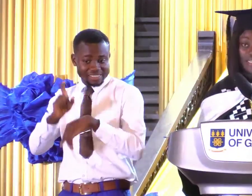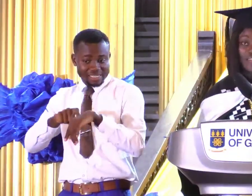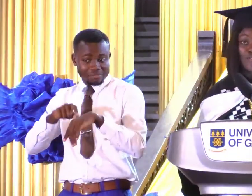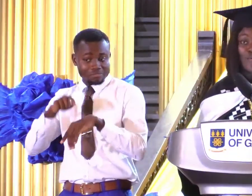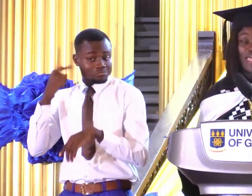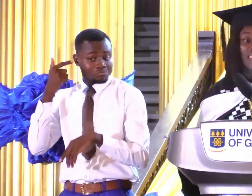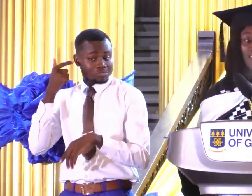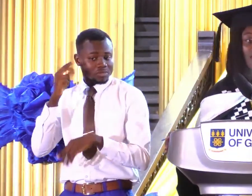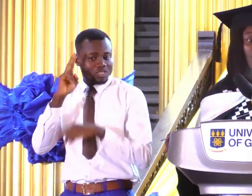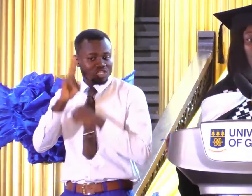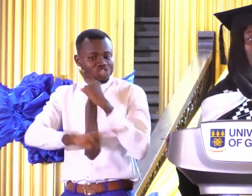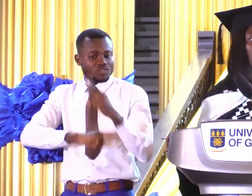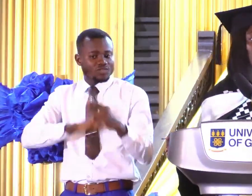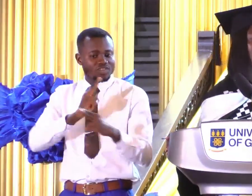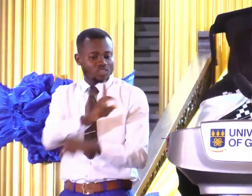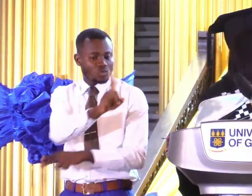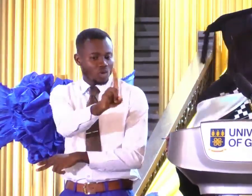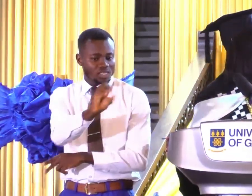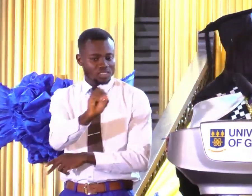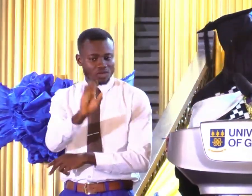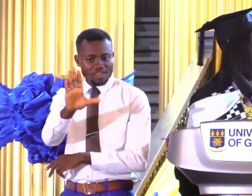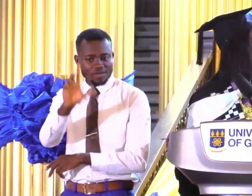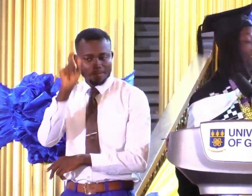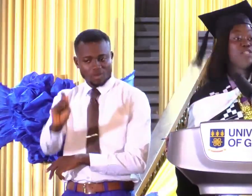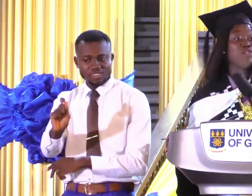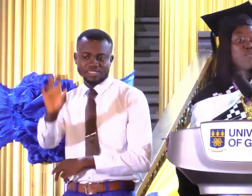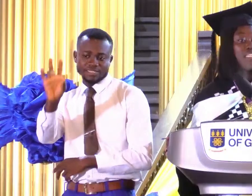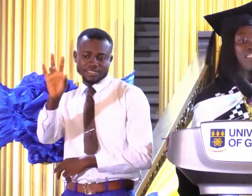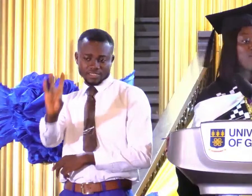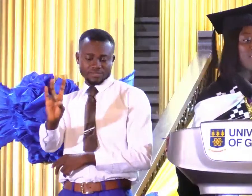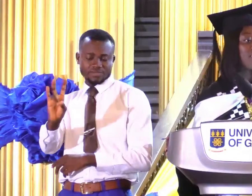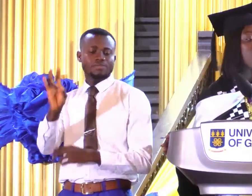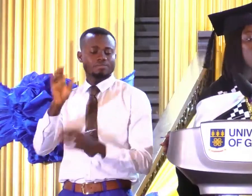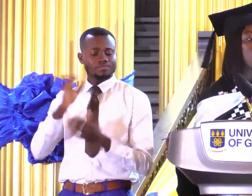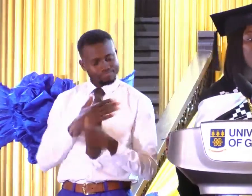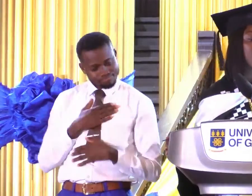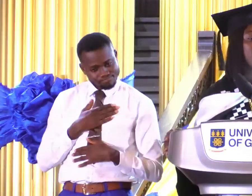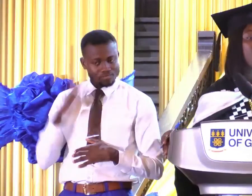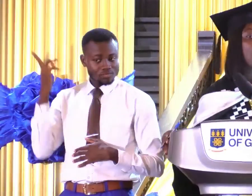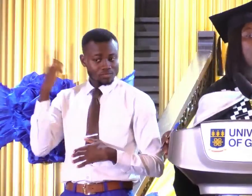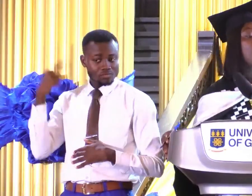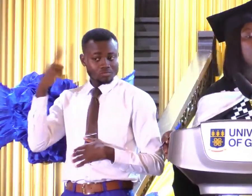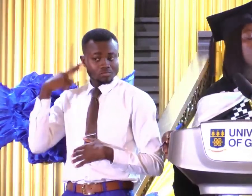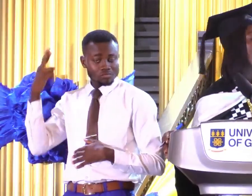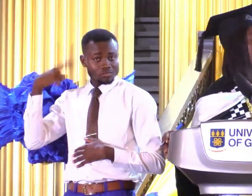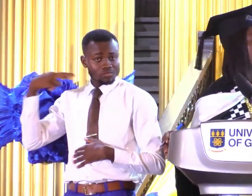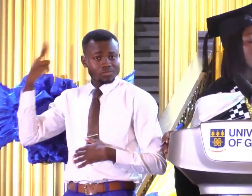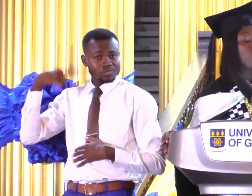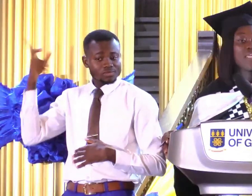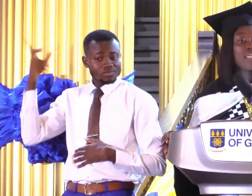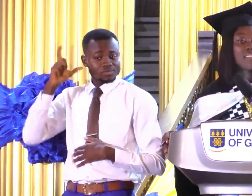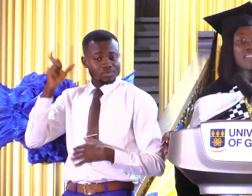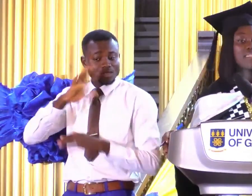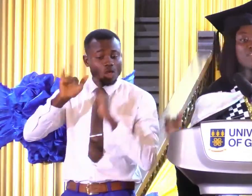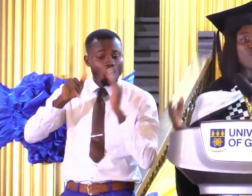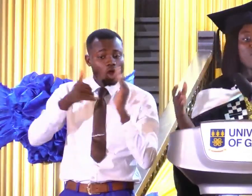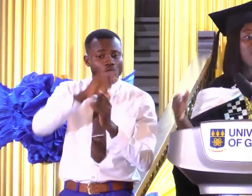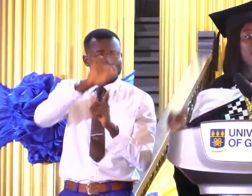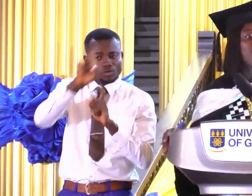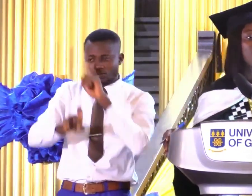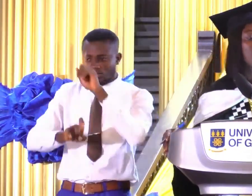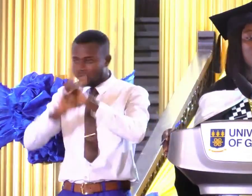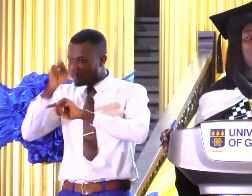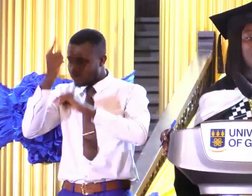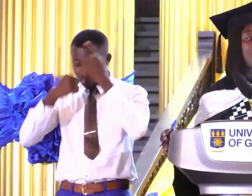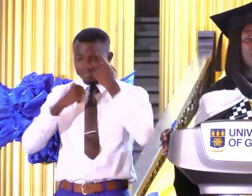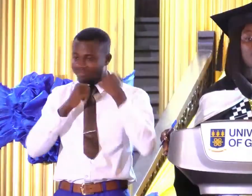105.7. So kindly mark your calendars and tune in to listen to her. I believe more of your questions will be answered since we don't have